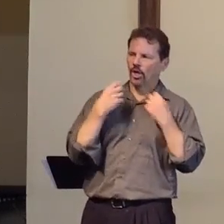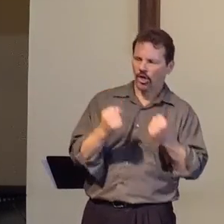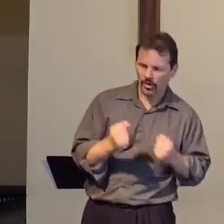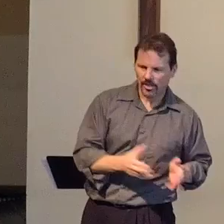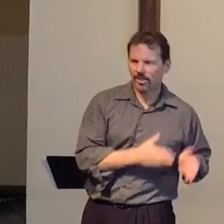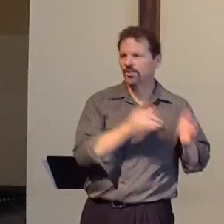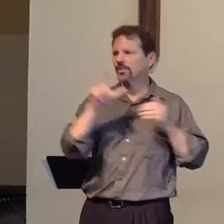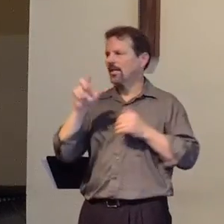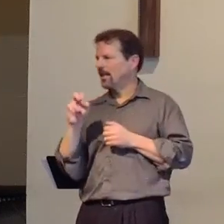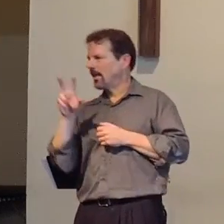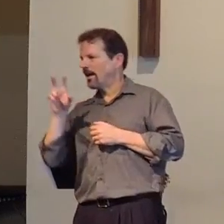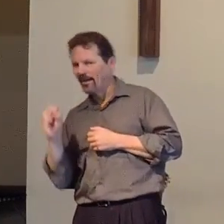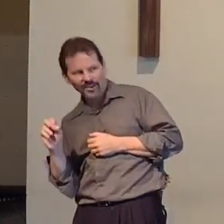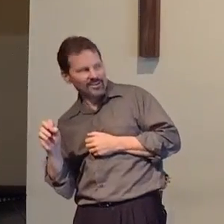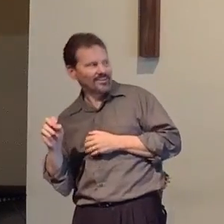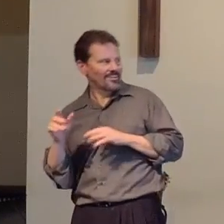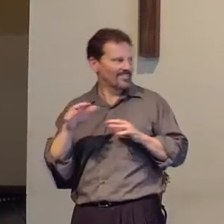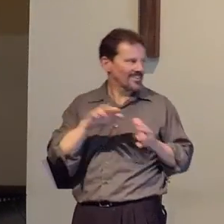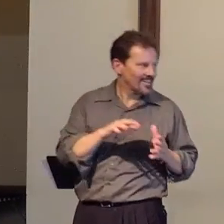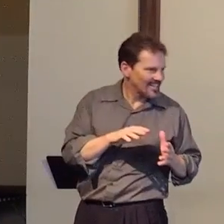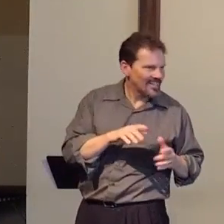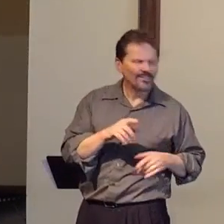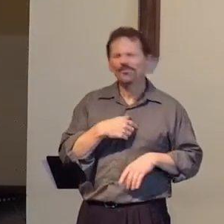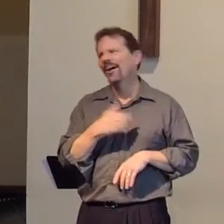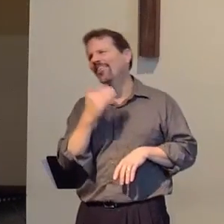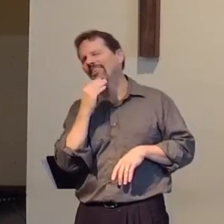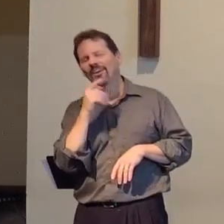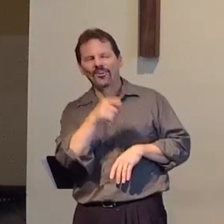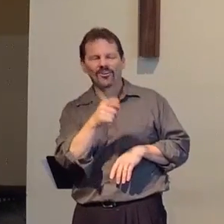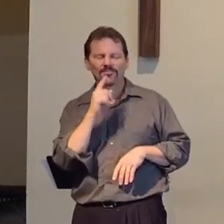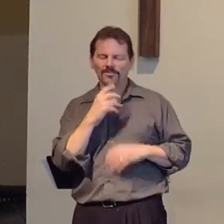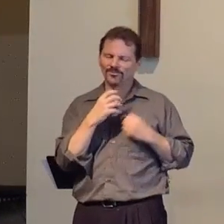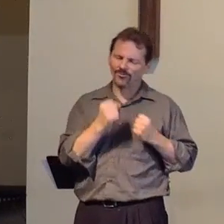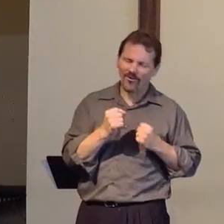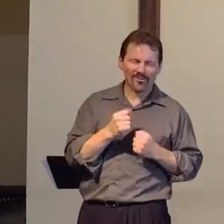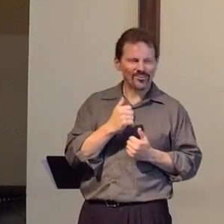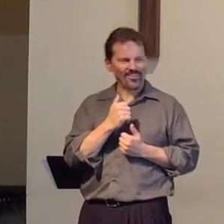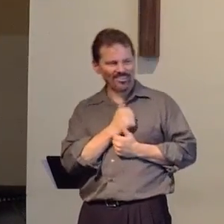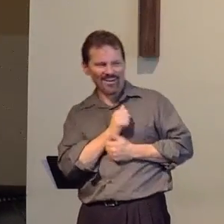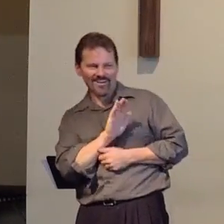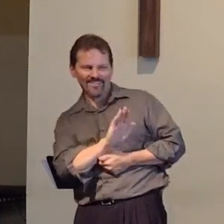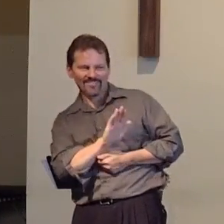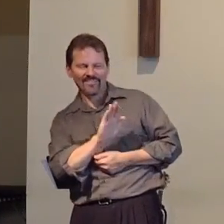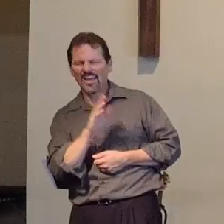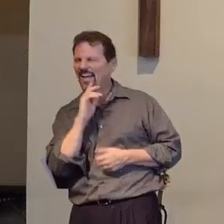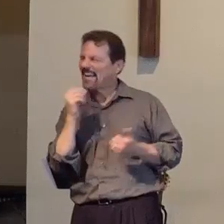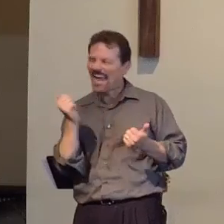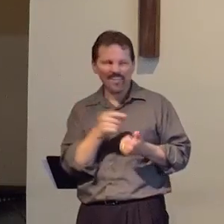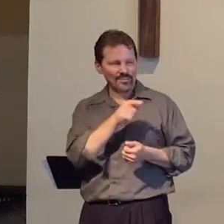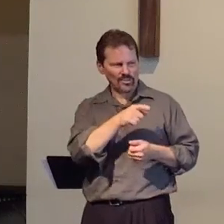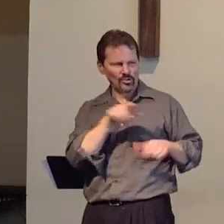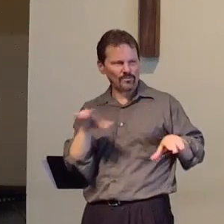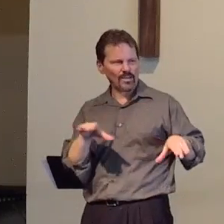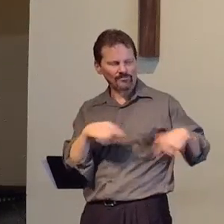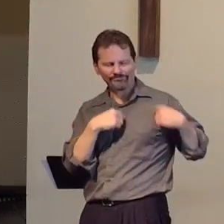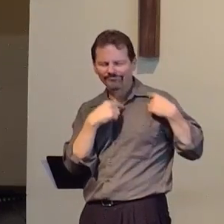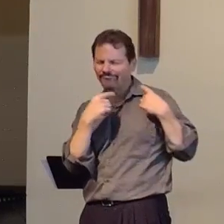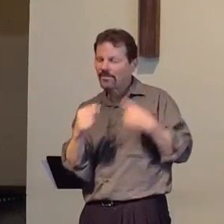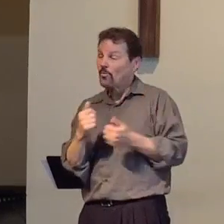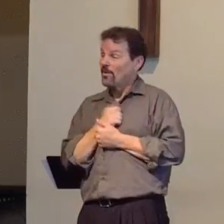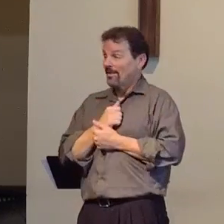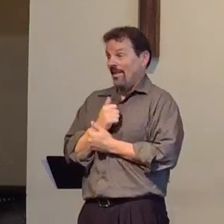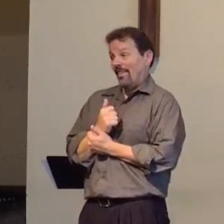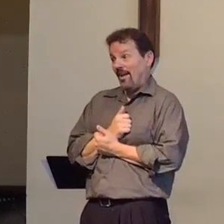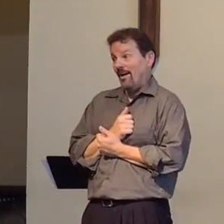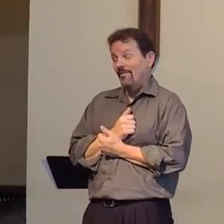by her standing firm in her faith and being courageous and being strong and doing all that she's done in love, it's given